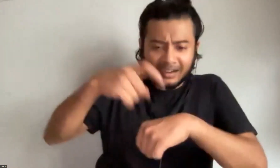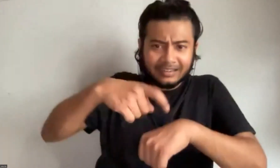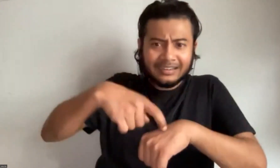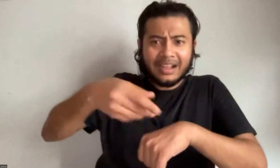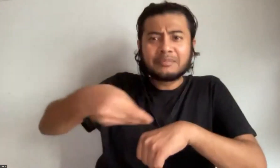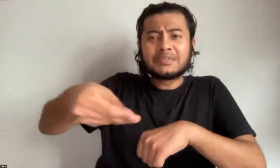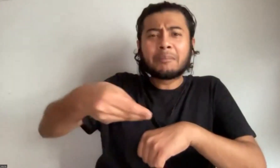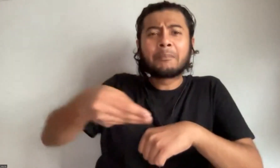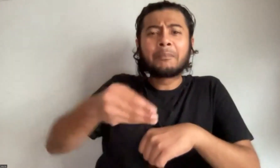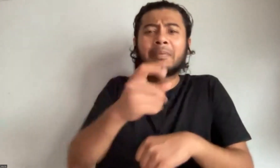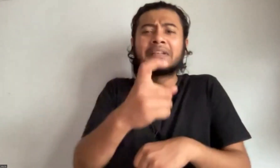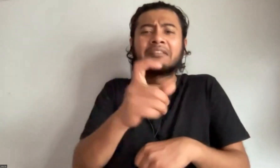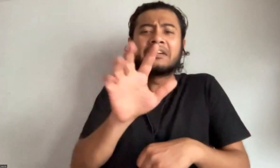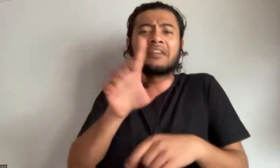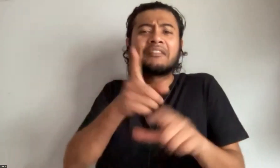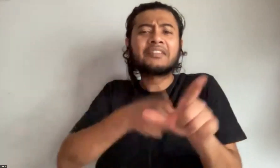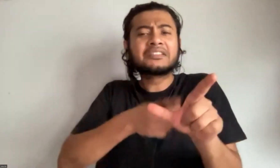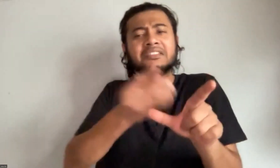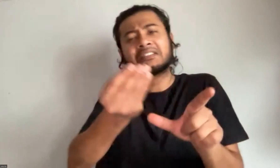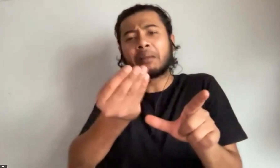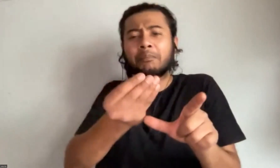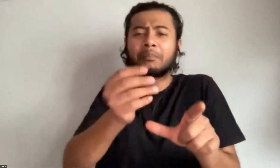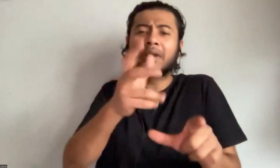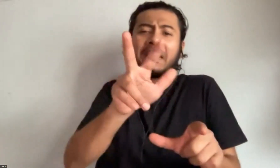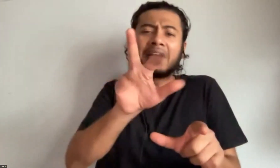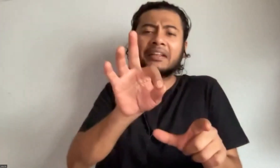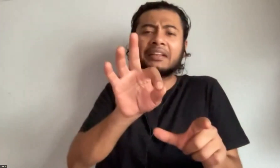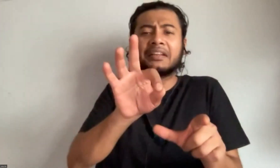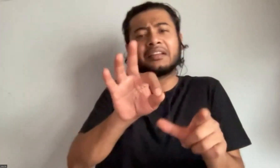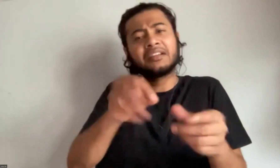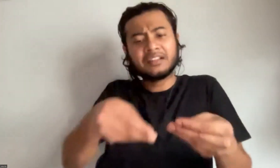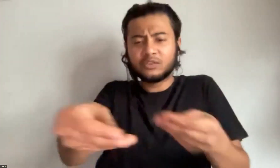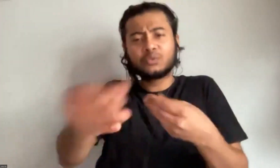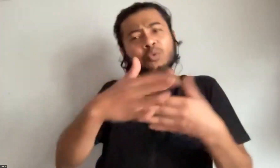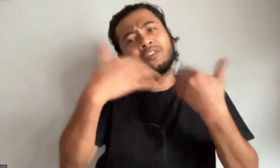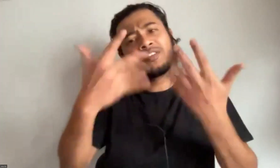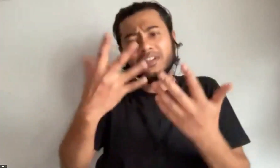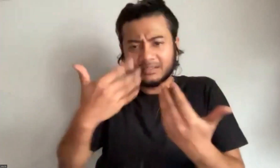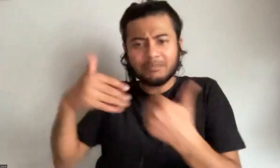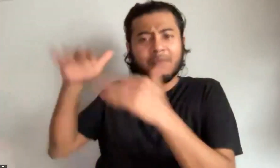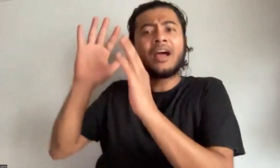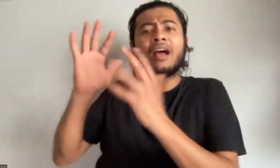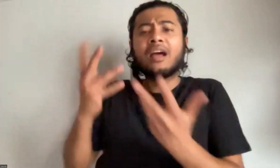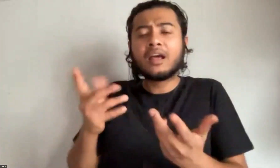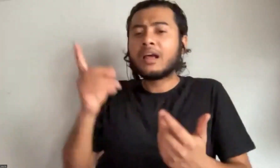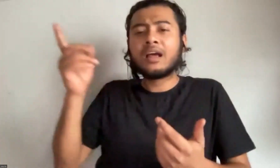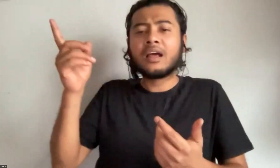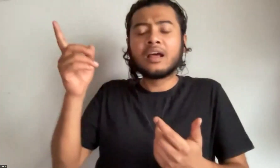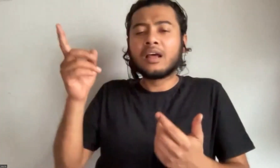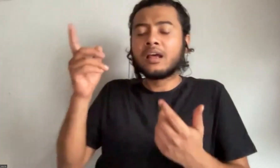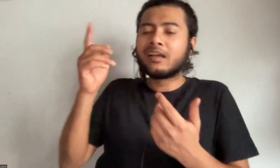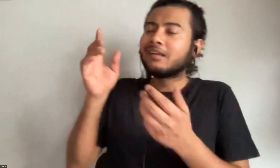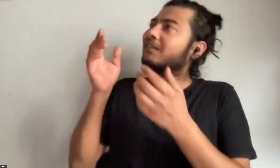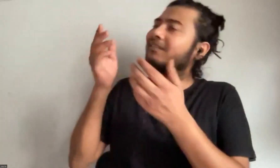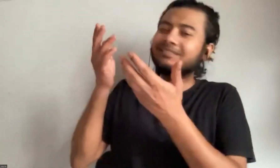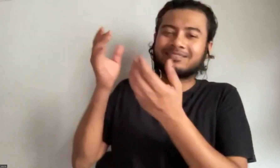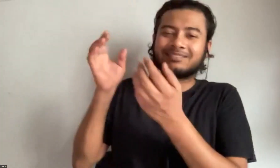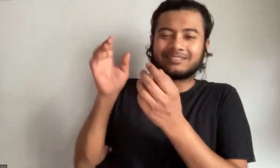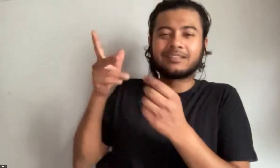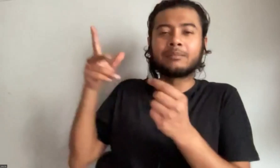time, and we die. Yet we remain attracted to this material world. For example, last time I also had